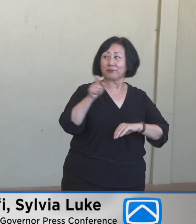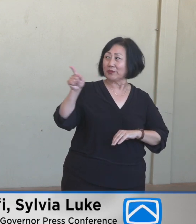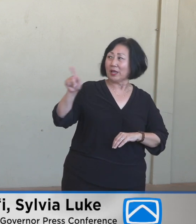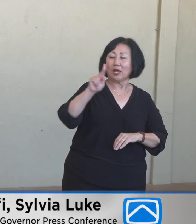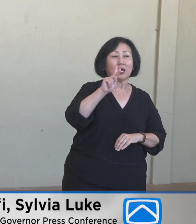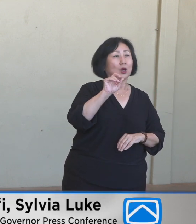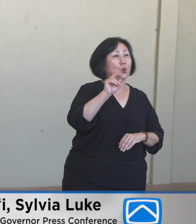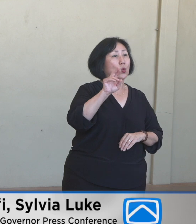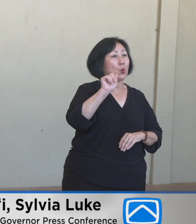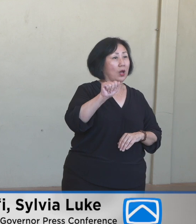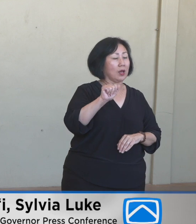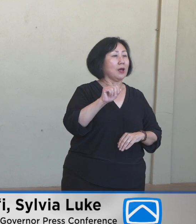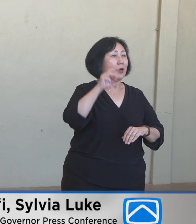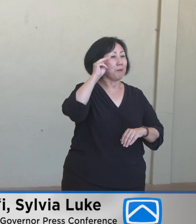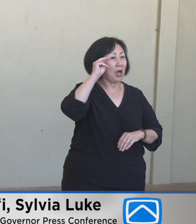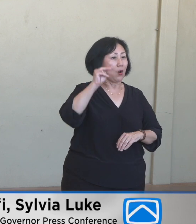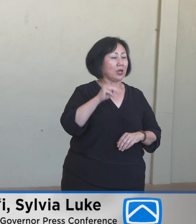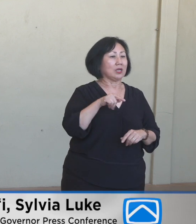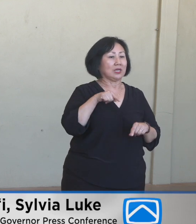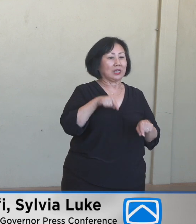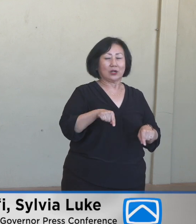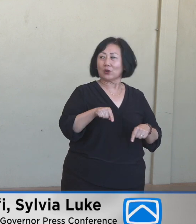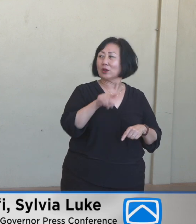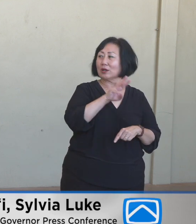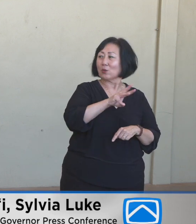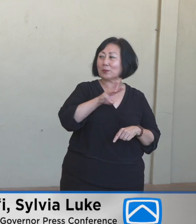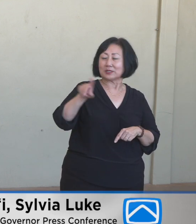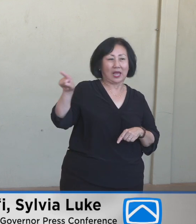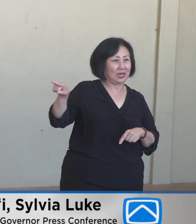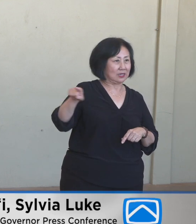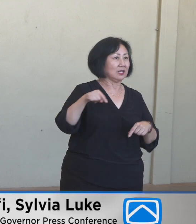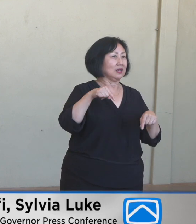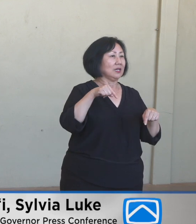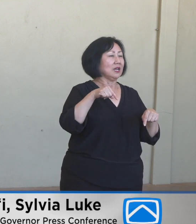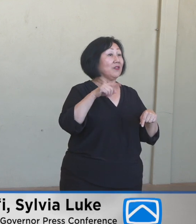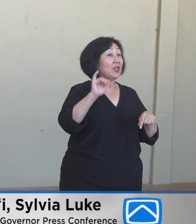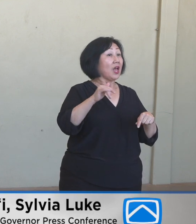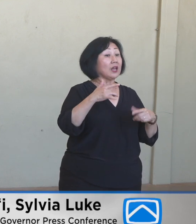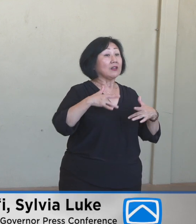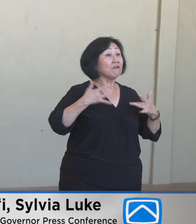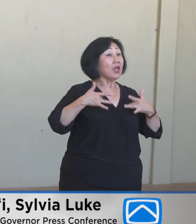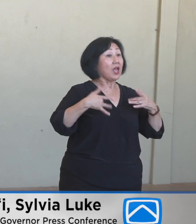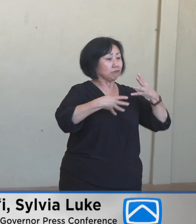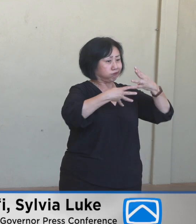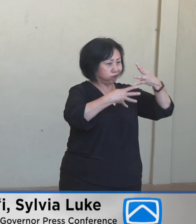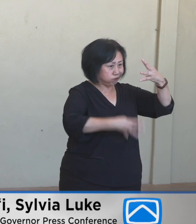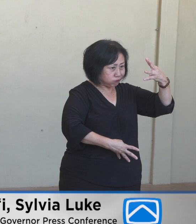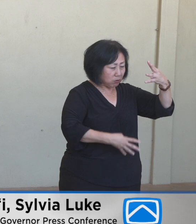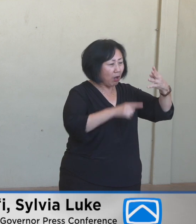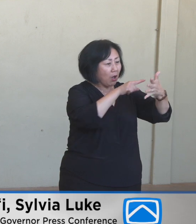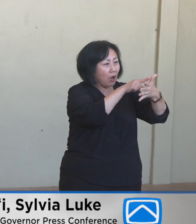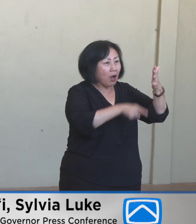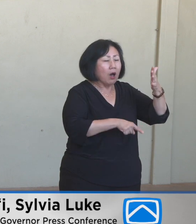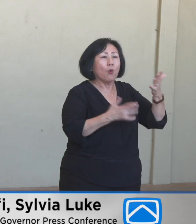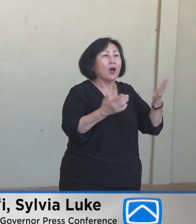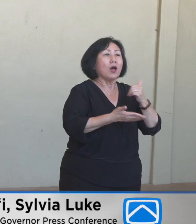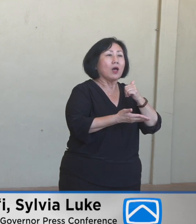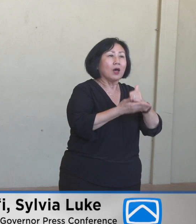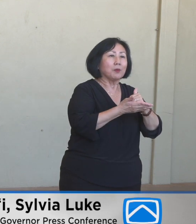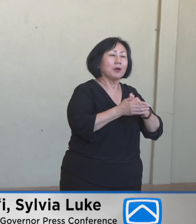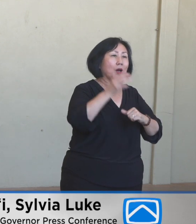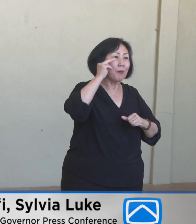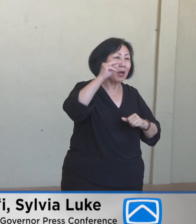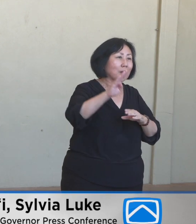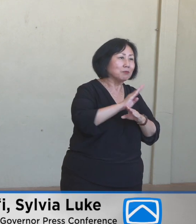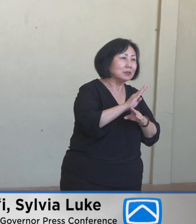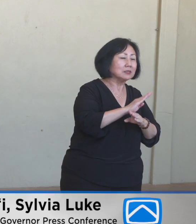website on Maui Nui First, it will have all the events that impact and help Maui vendors, Maui